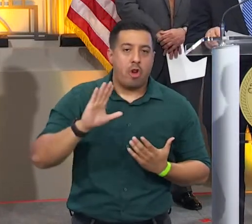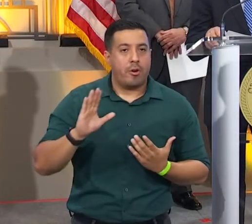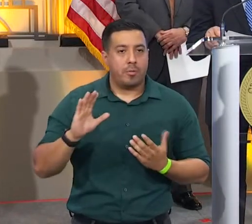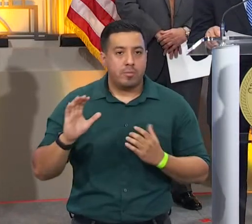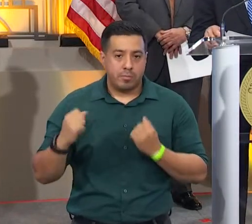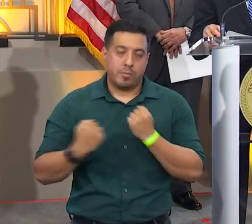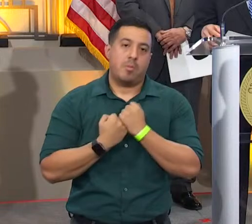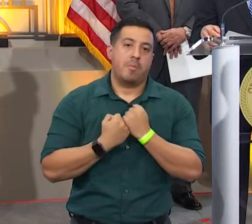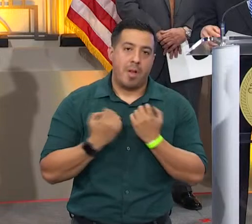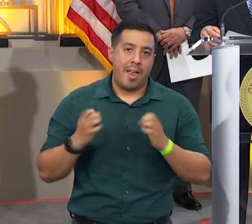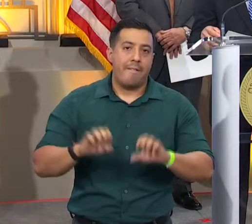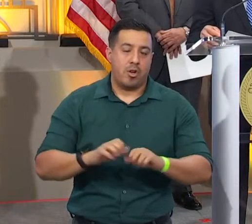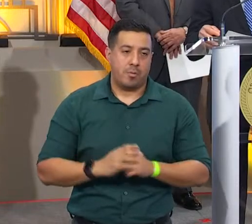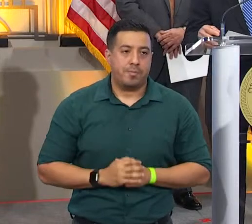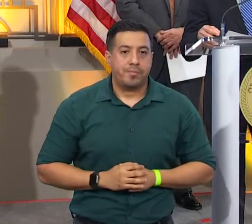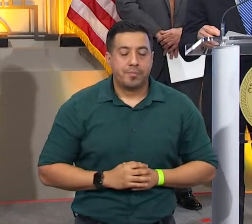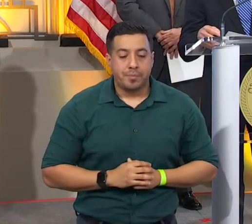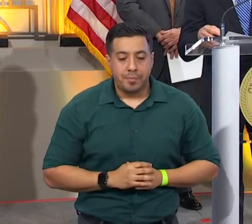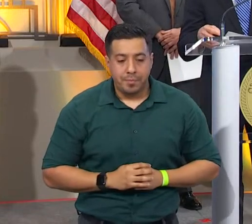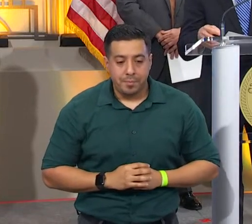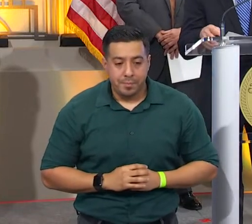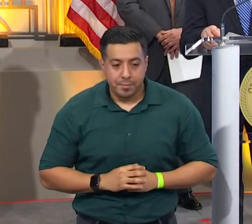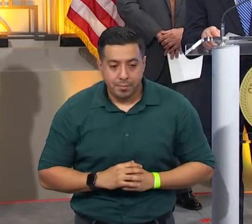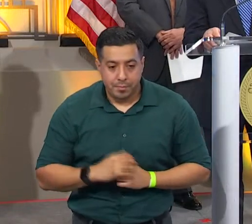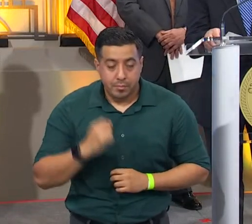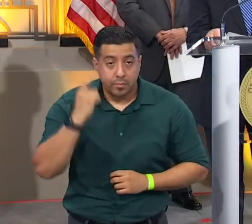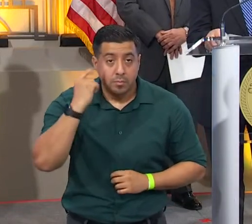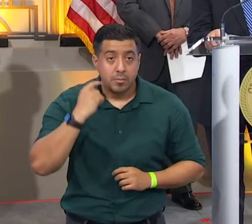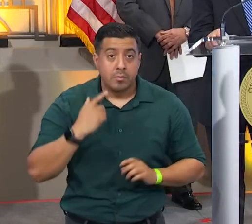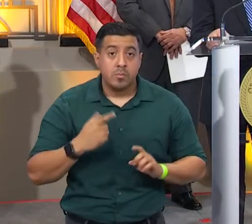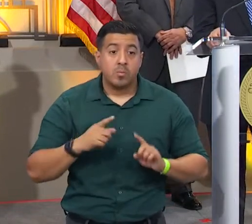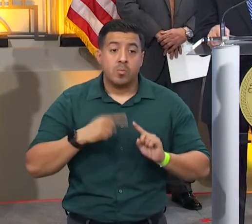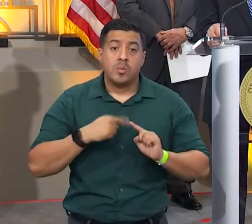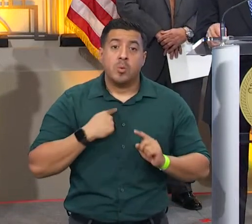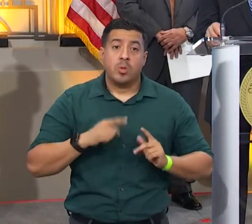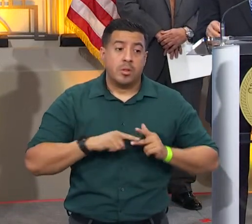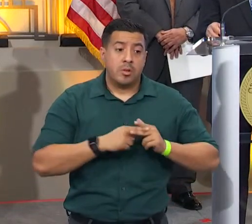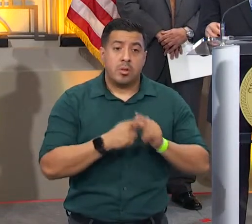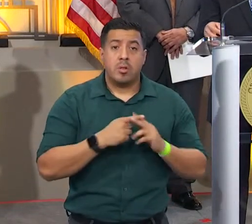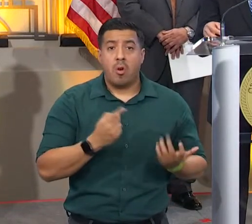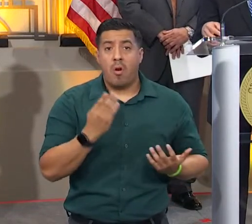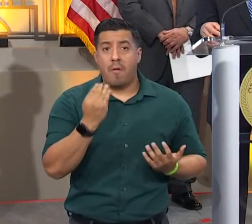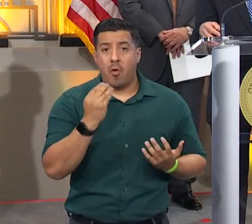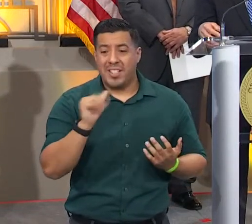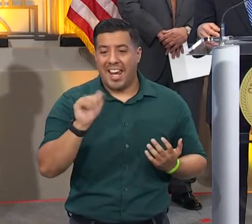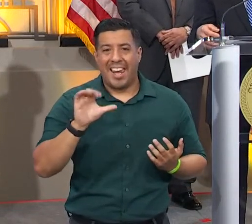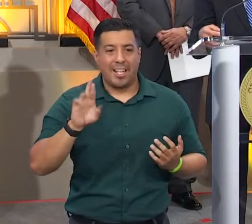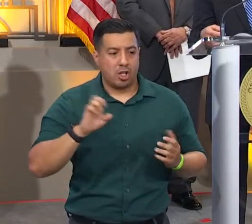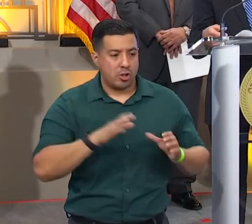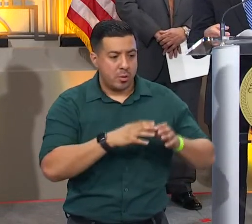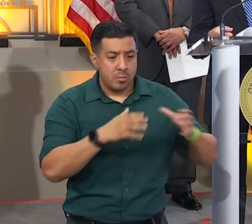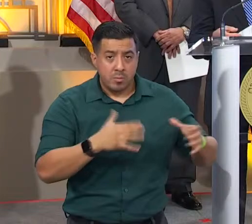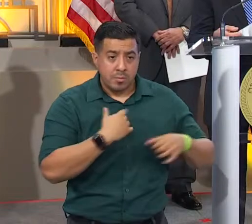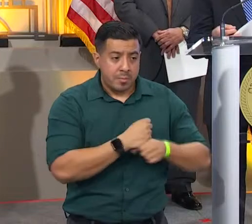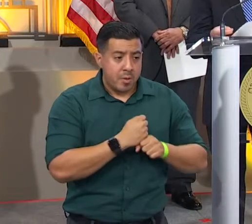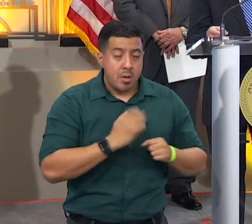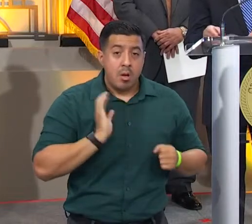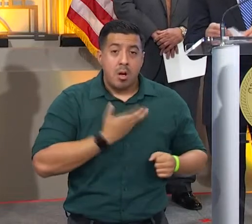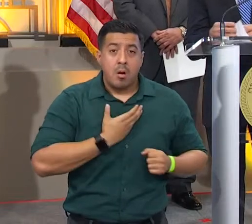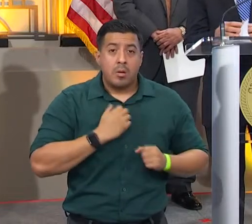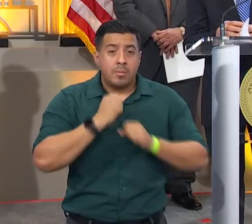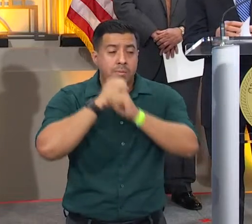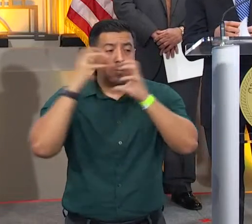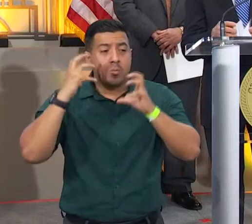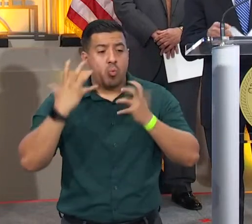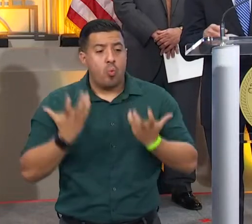effort. When we first began developing the 400-acre Houston Spaceport, we had a vision of